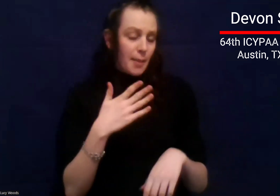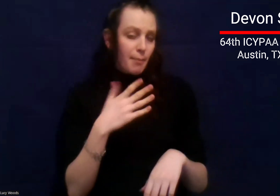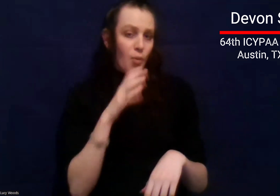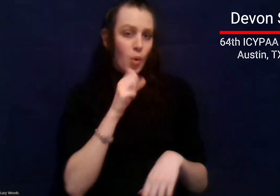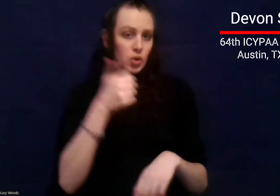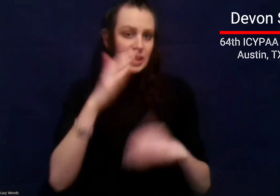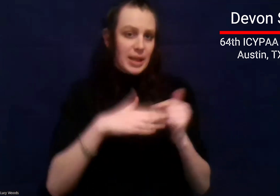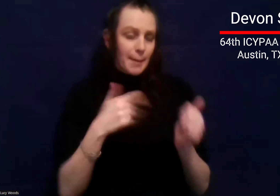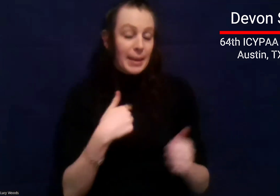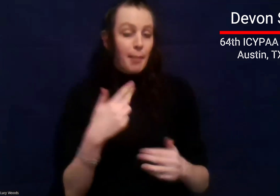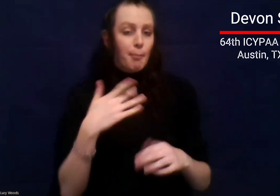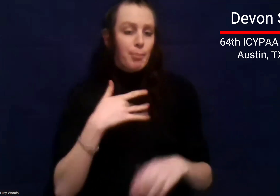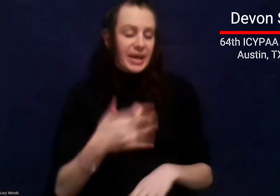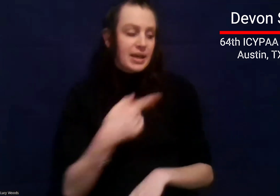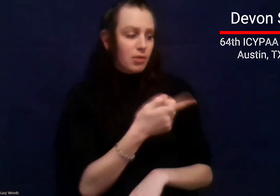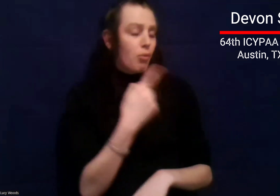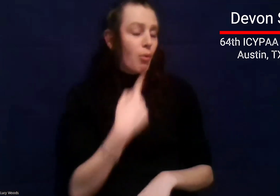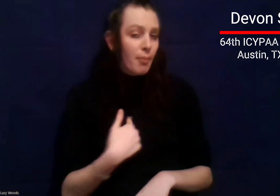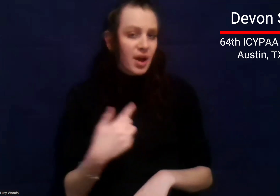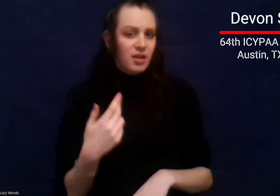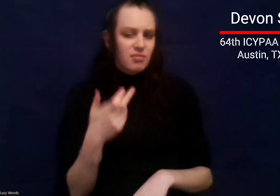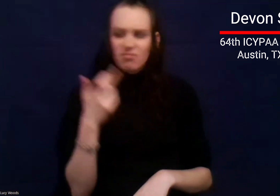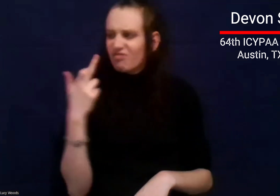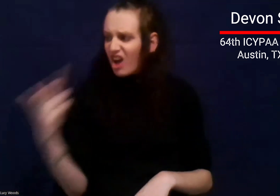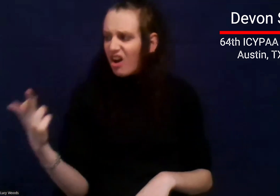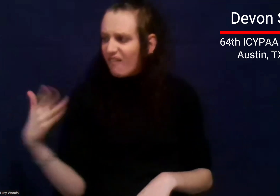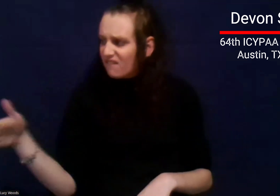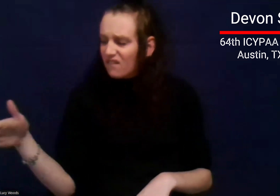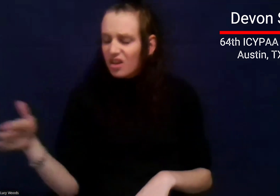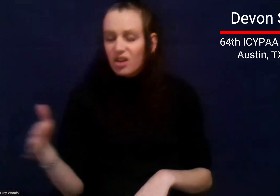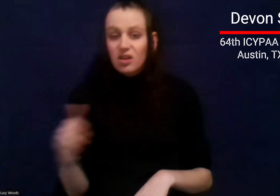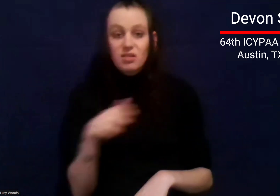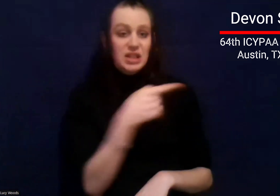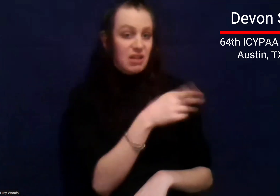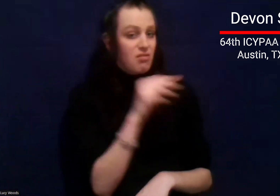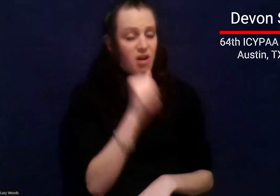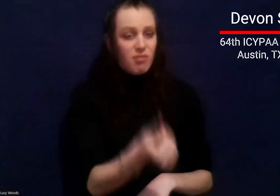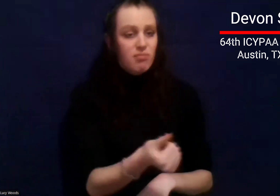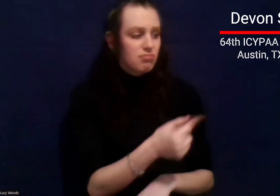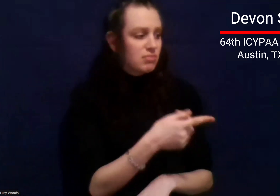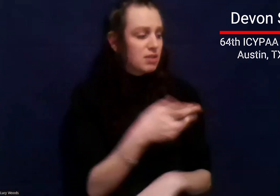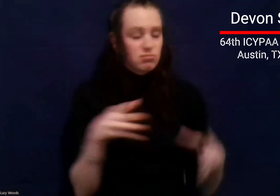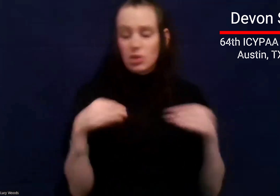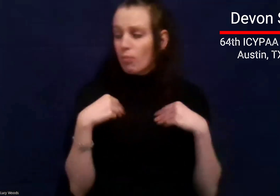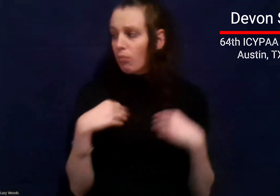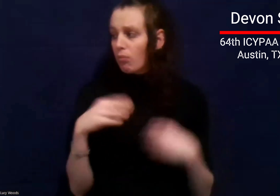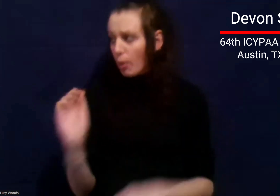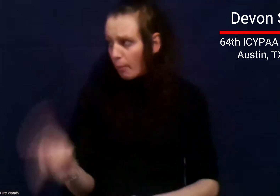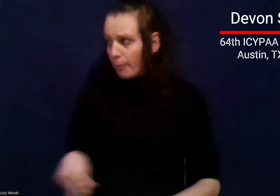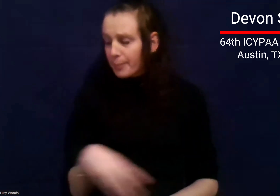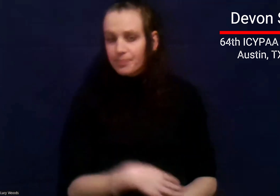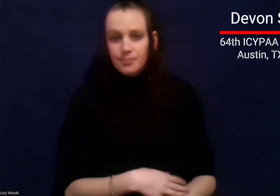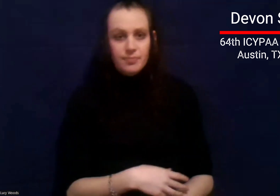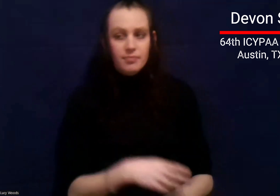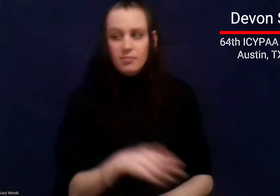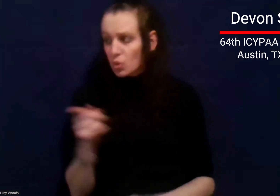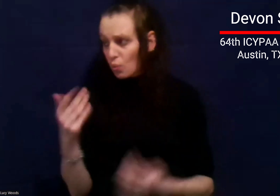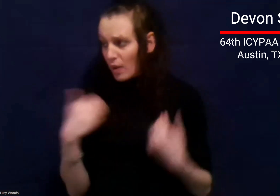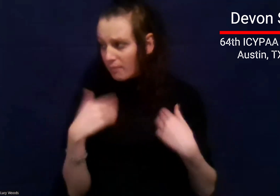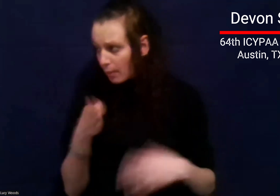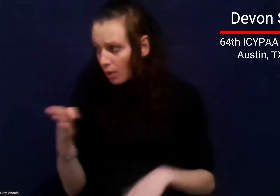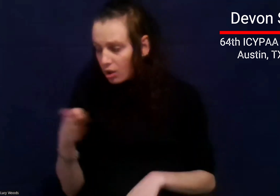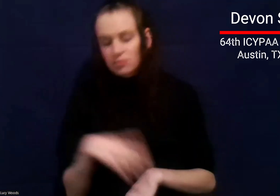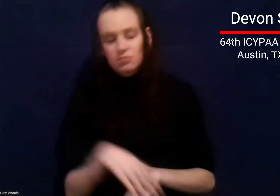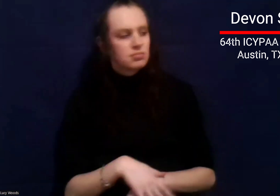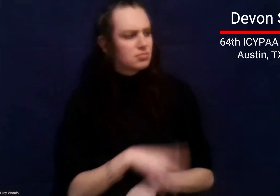fuck off. And he didn't. He said, okay, do you have a big book? And I went, no, what's that? And so he hands